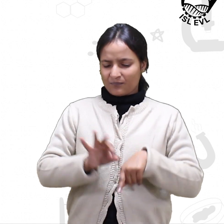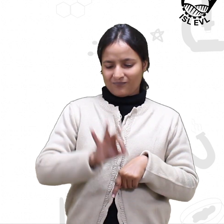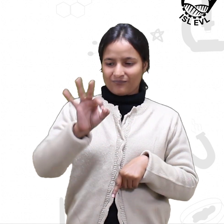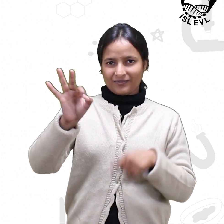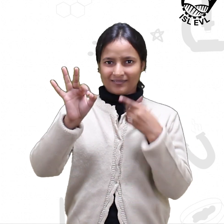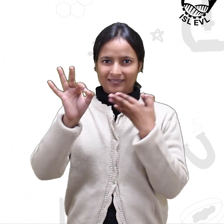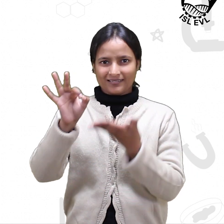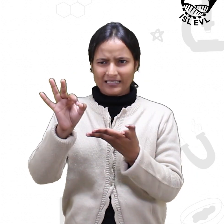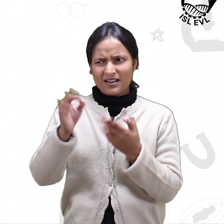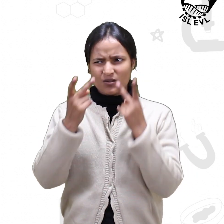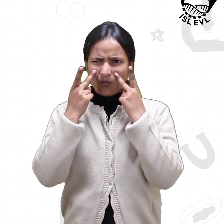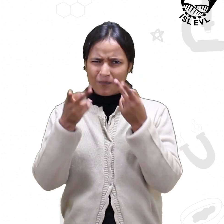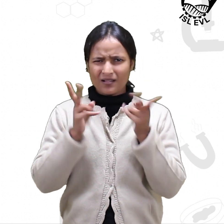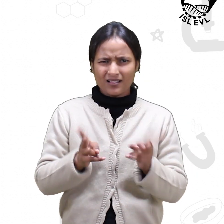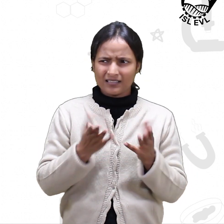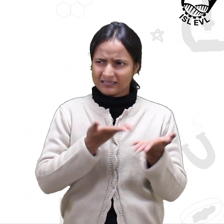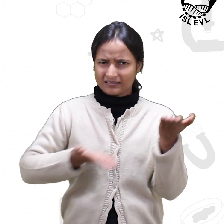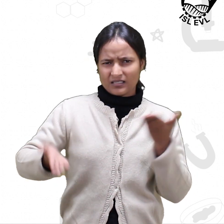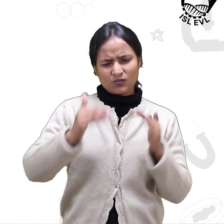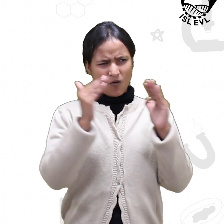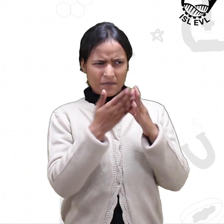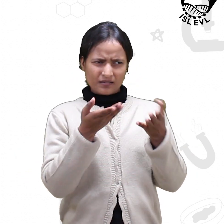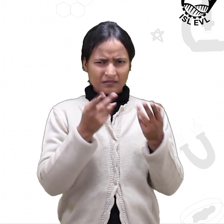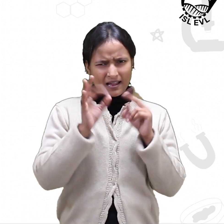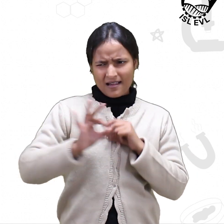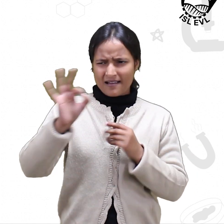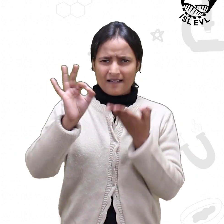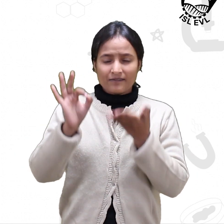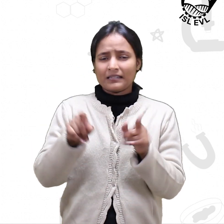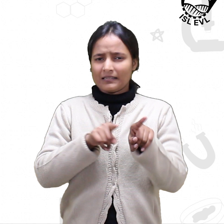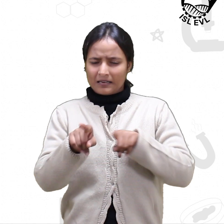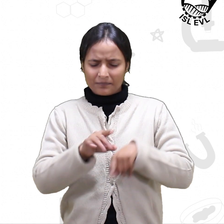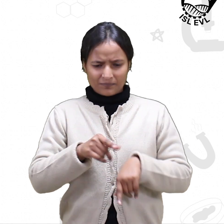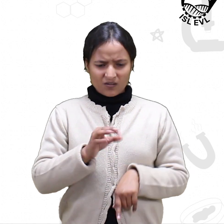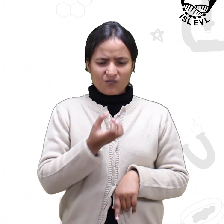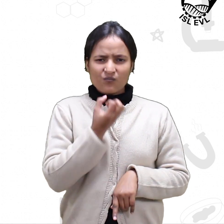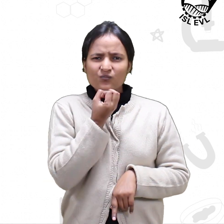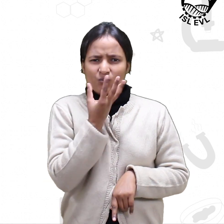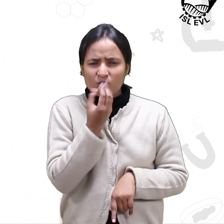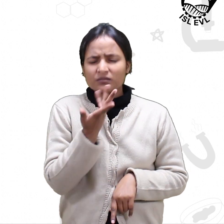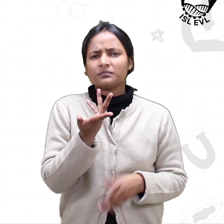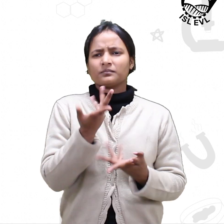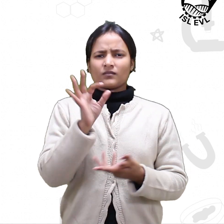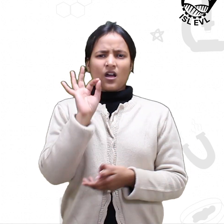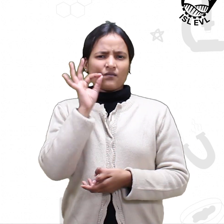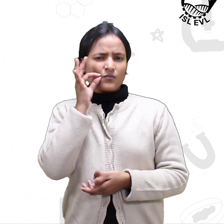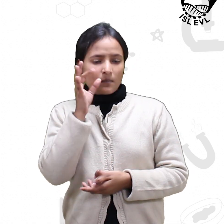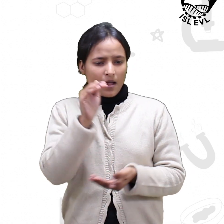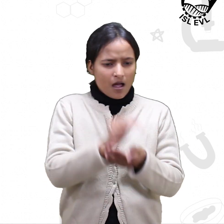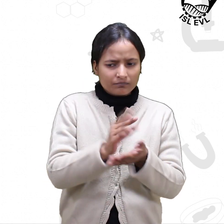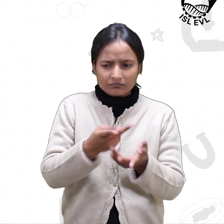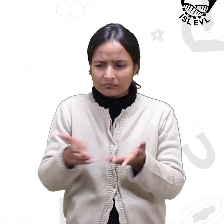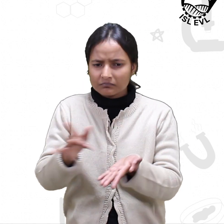work with Drosophila melanogaster, the fruit fly, which you can commonly see even in your homes. If you have a fruit that's very ripe, you'll see them buzzing